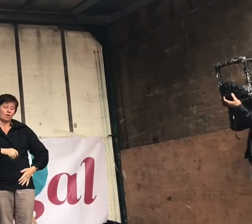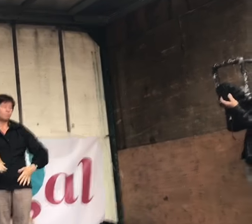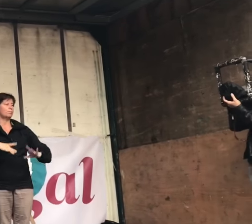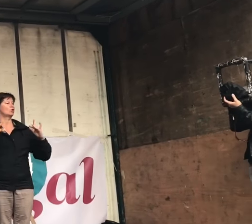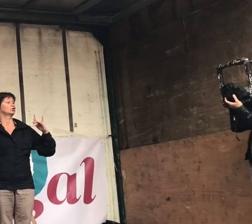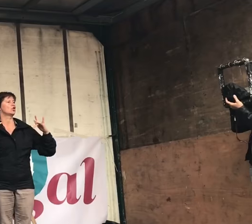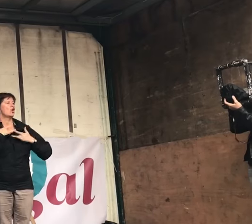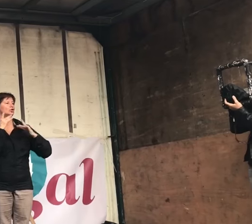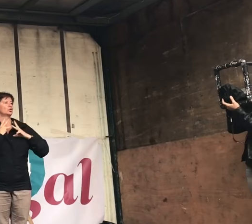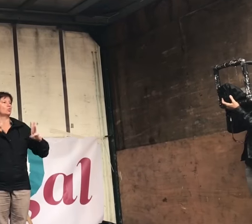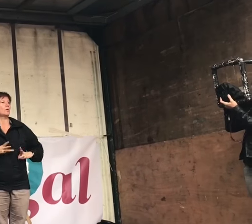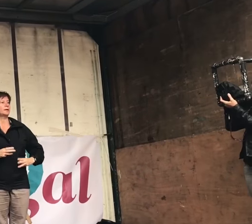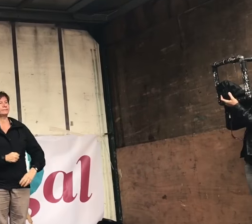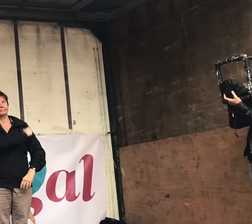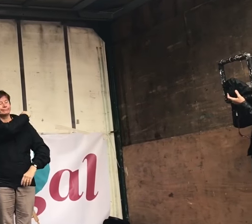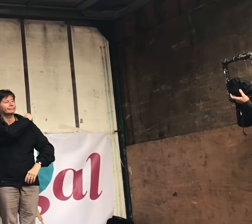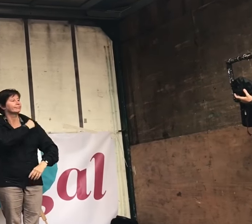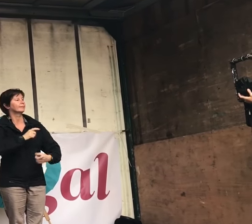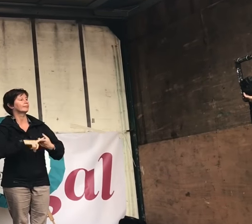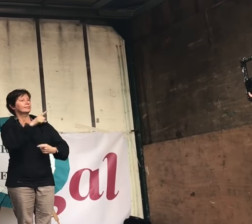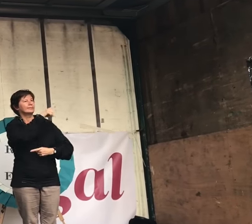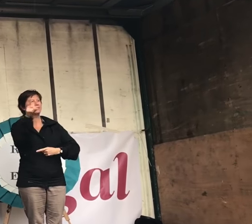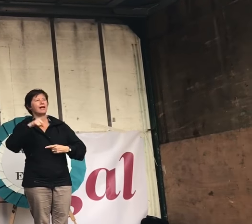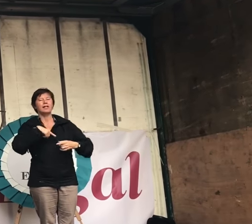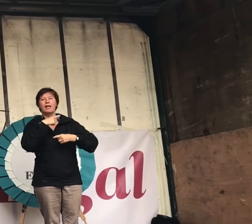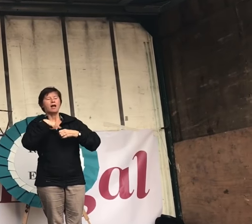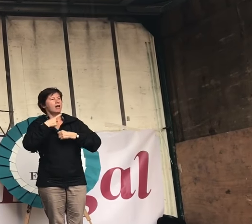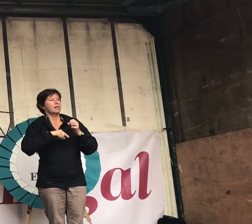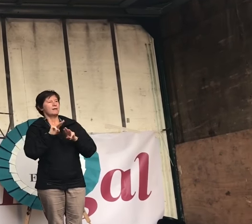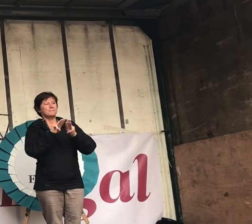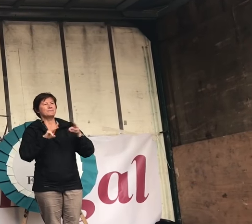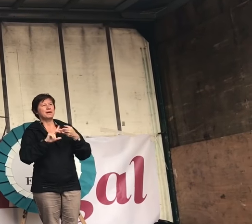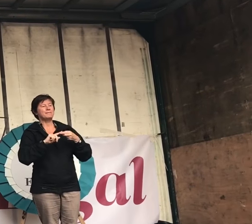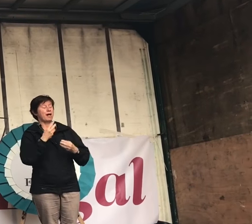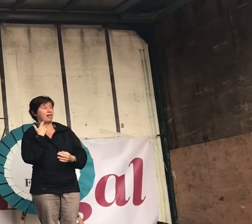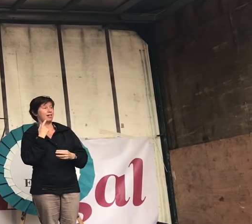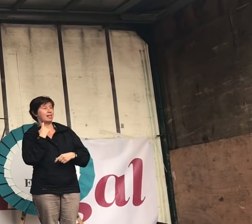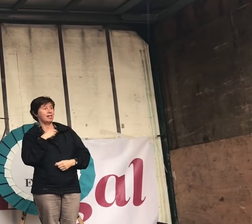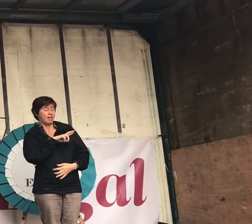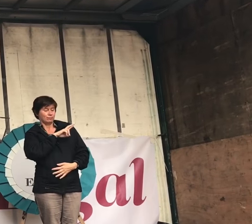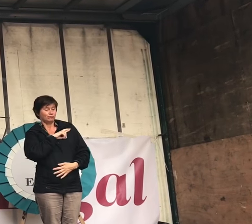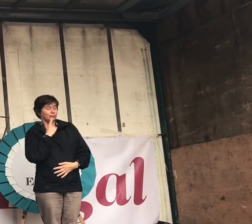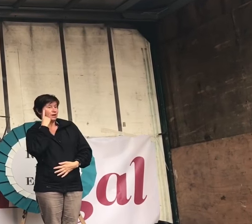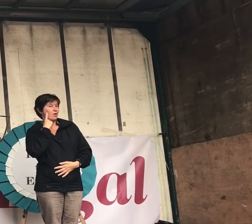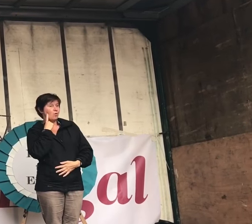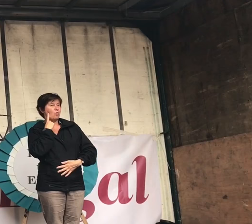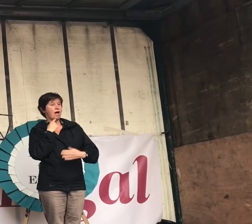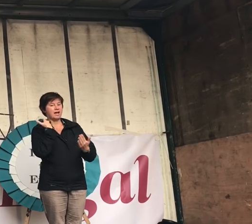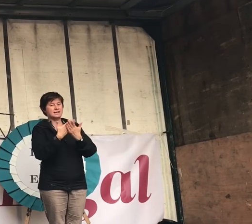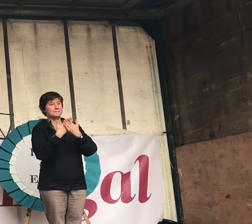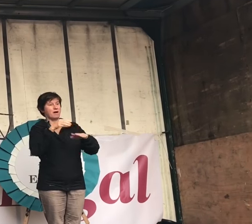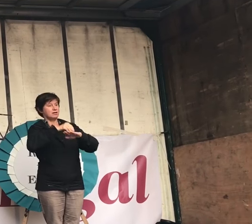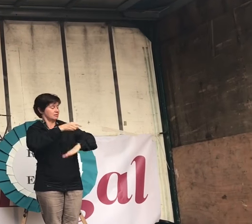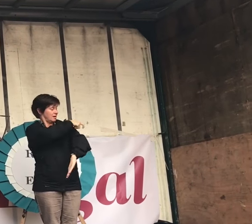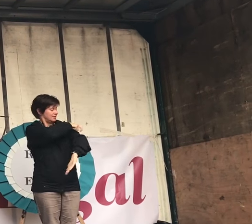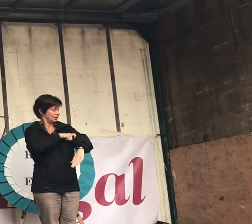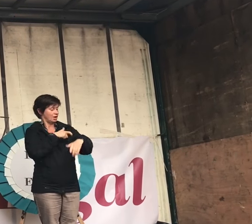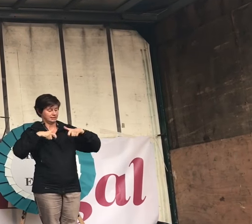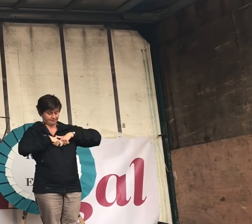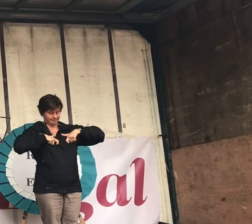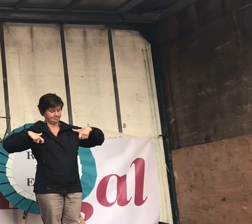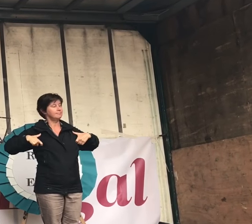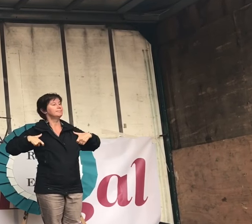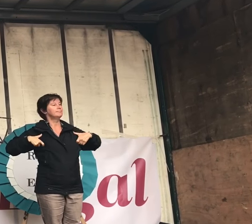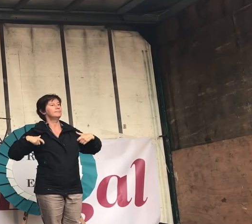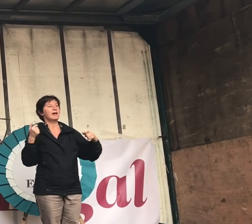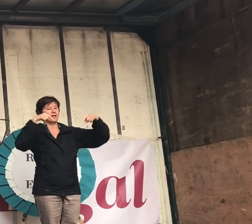pro-choice activists have been literally wearing their demands on their chest. Be it badges, t-shirts or jumpers, this year